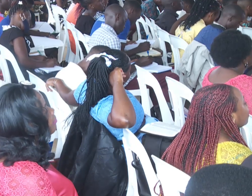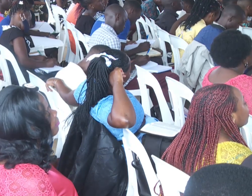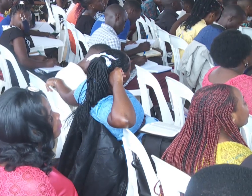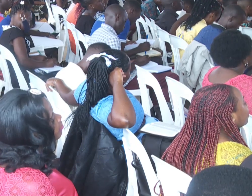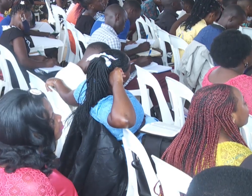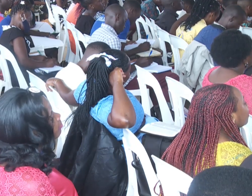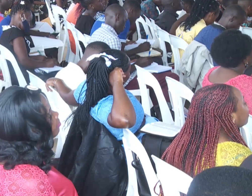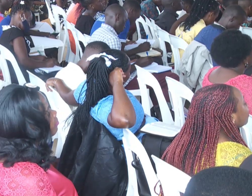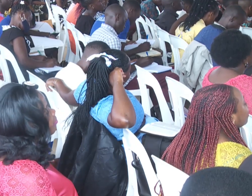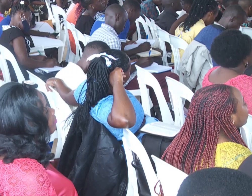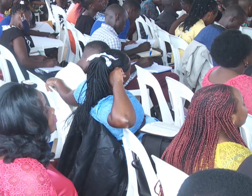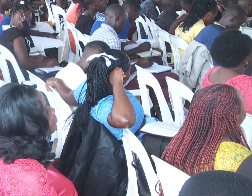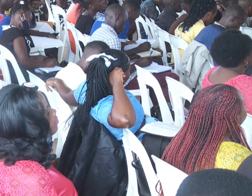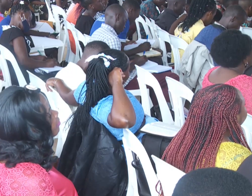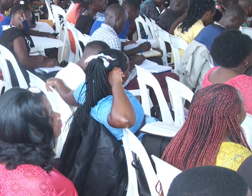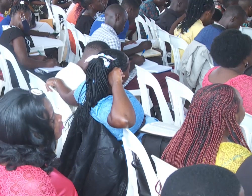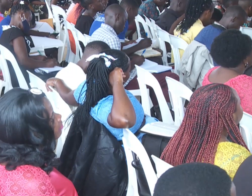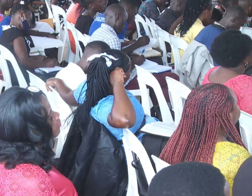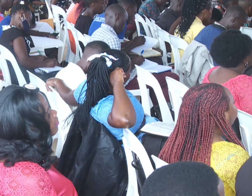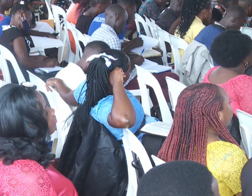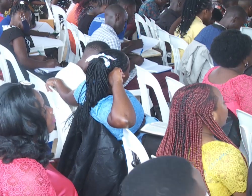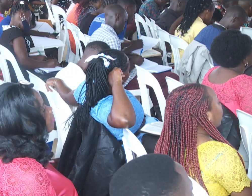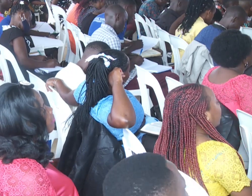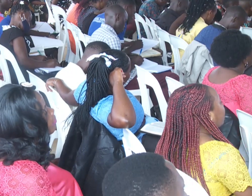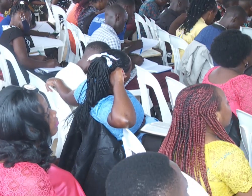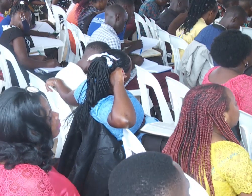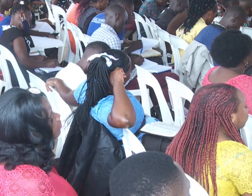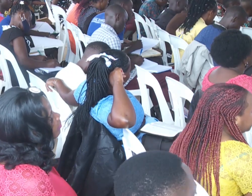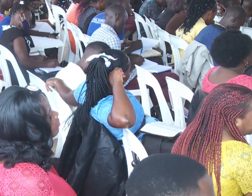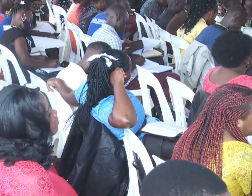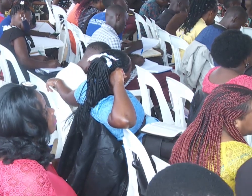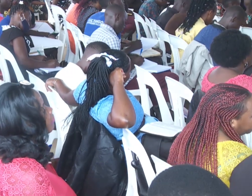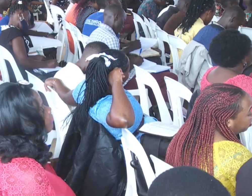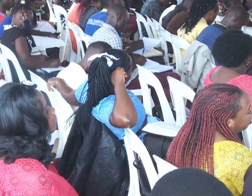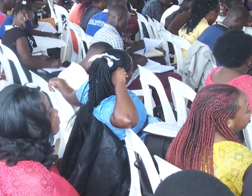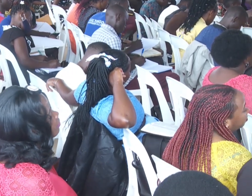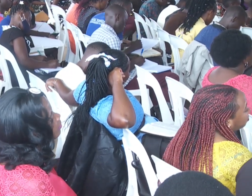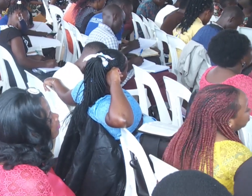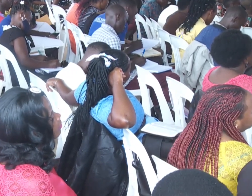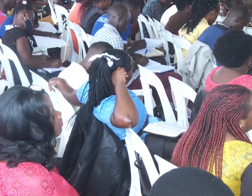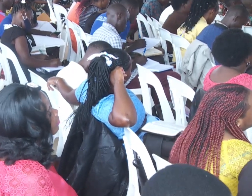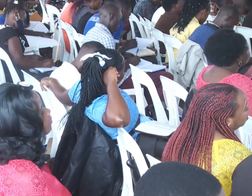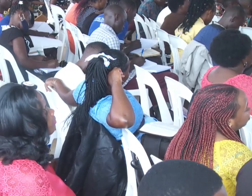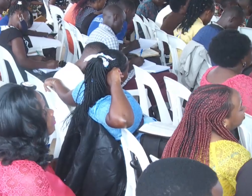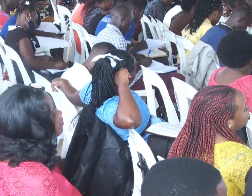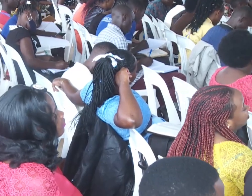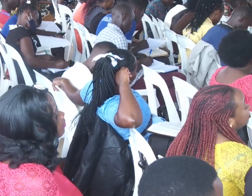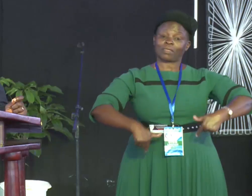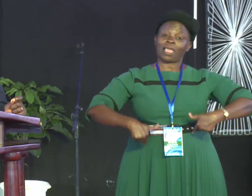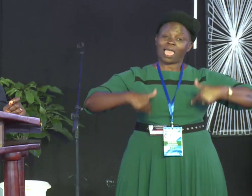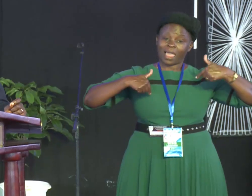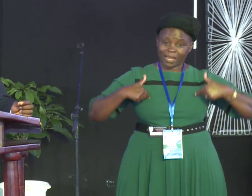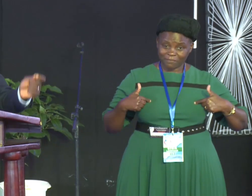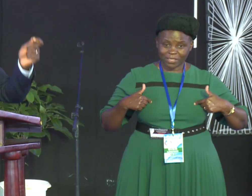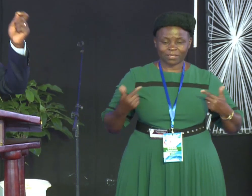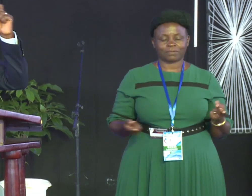sword. Agamba kisinga. He says it is powerful. N'ekyenjagalawo kiramu. Living. What I want